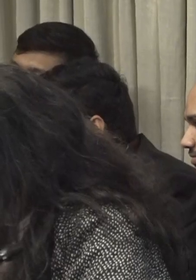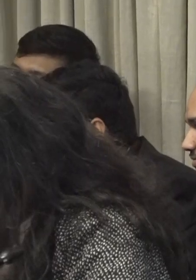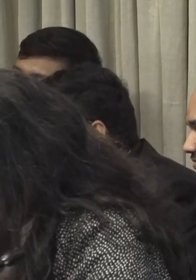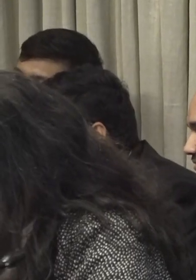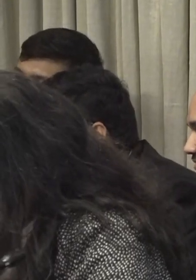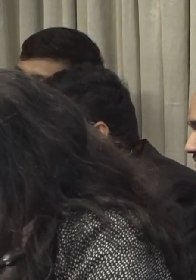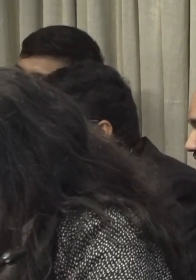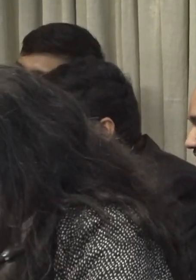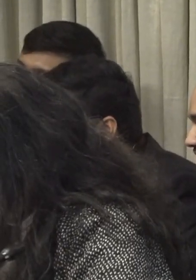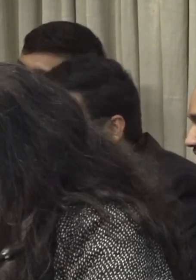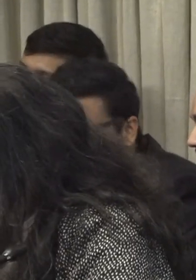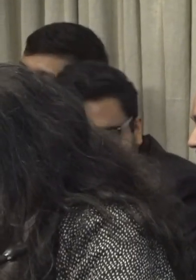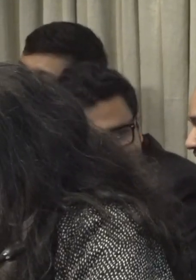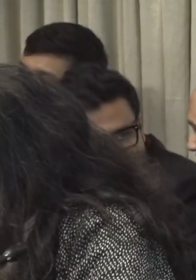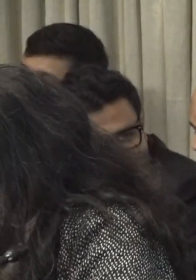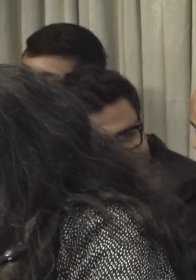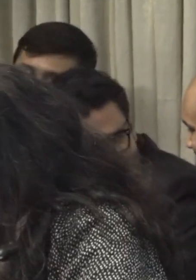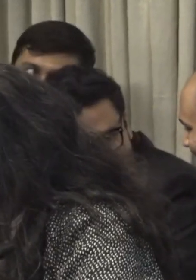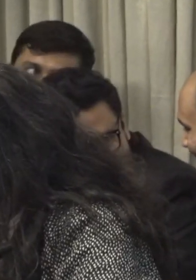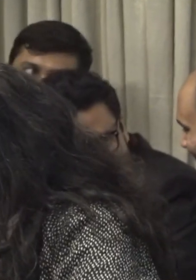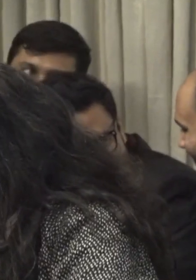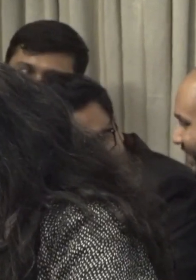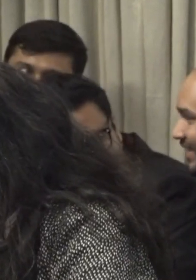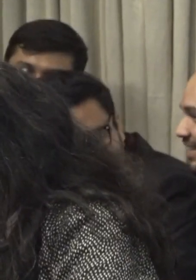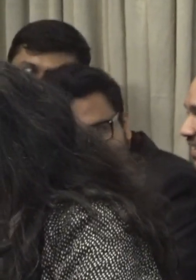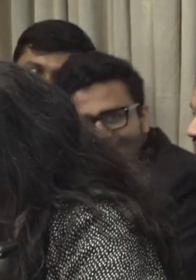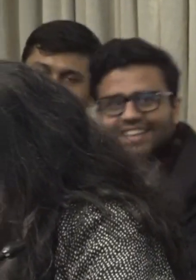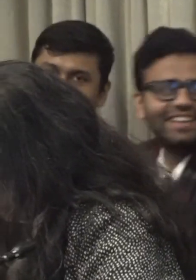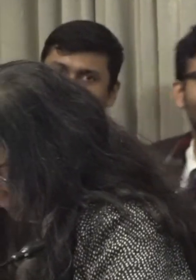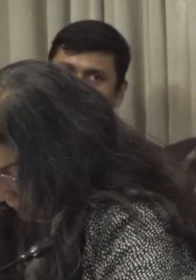That's a great note on which to conclude. So maybe.